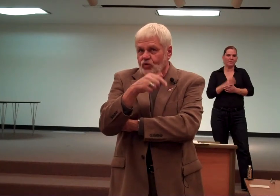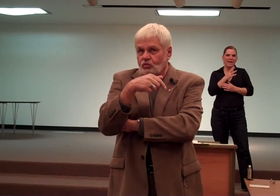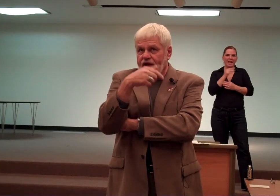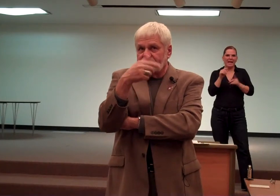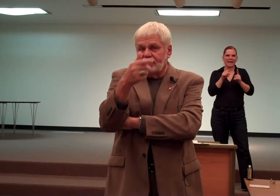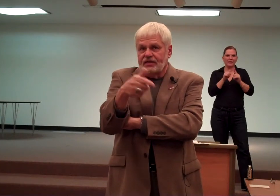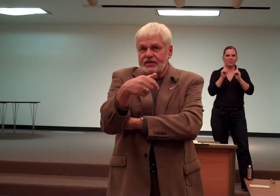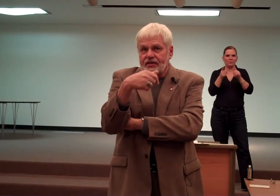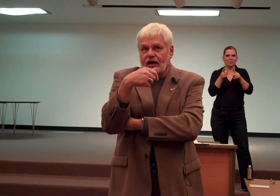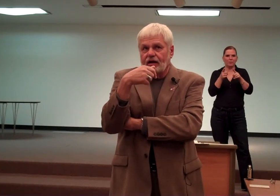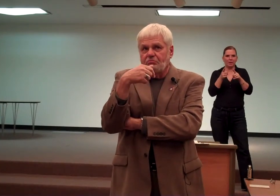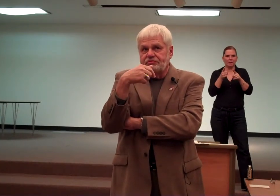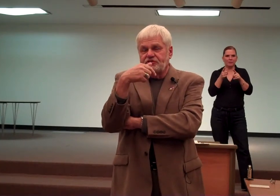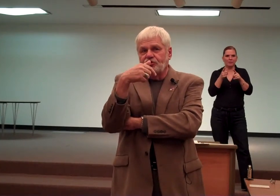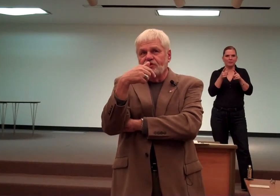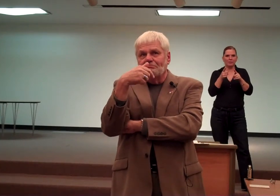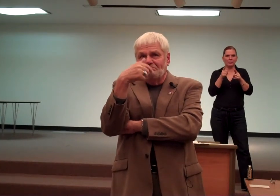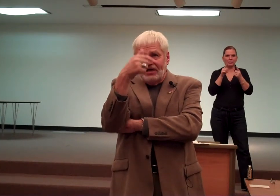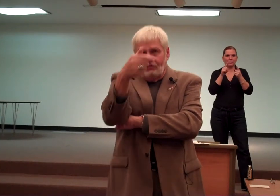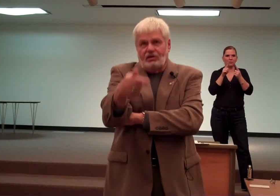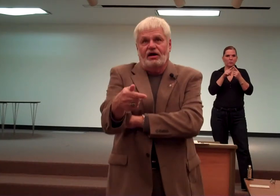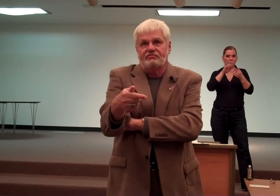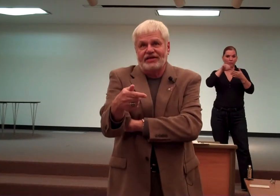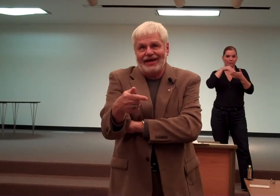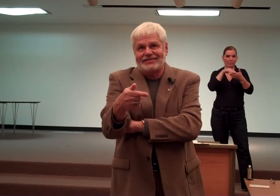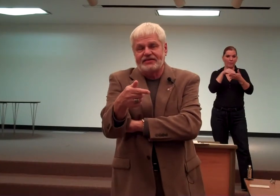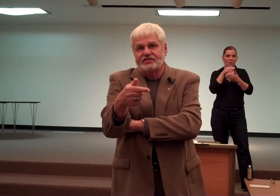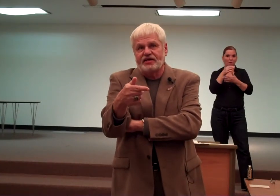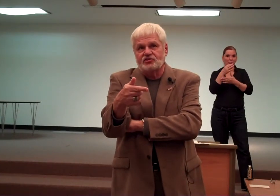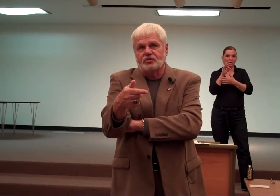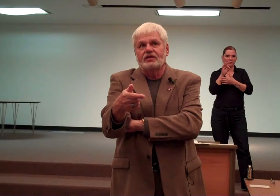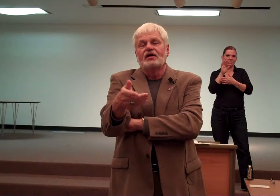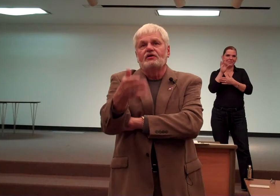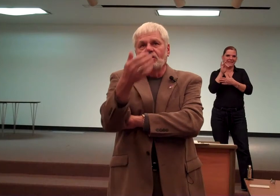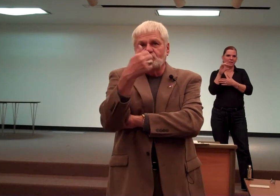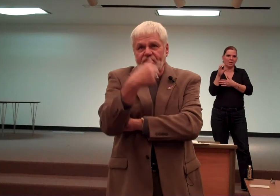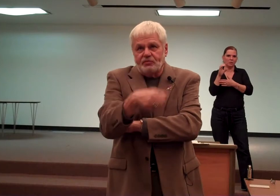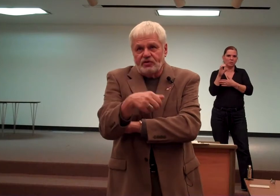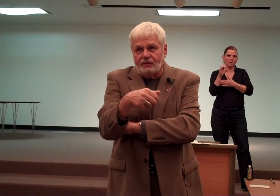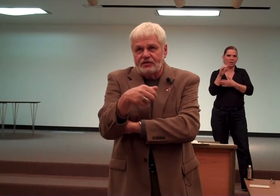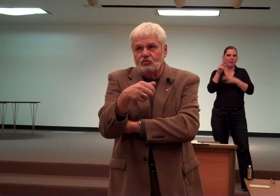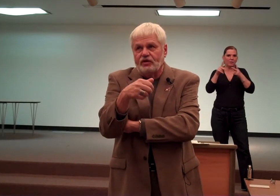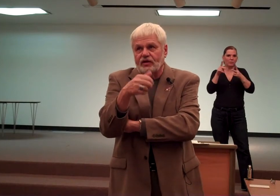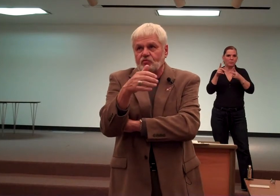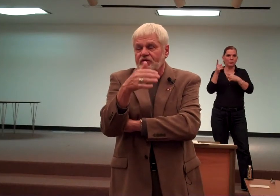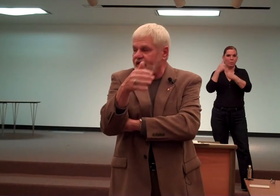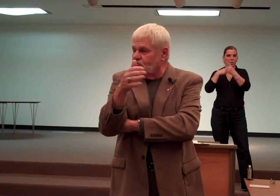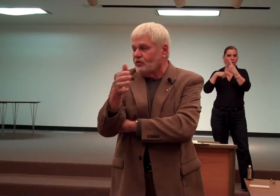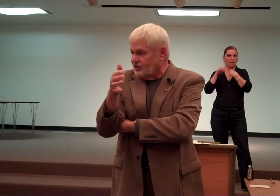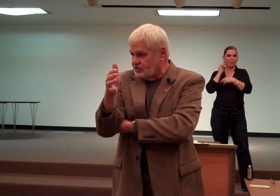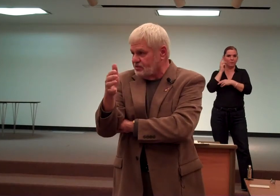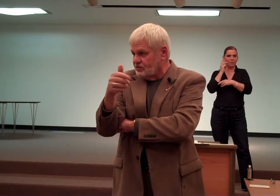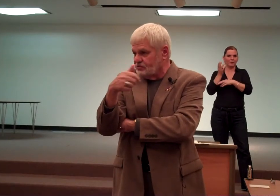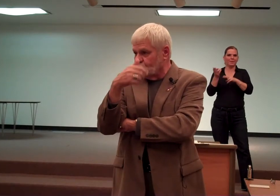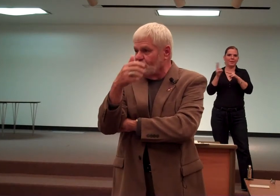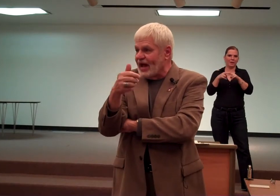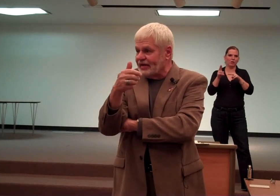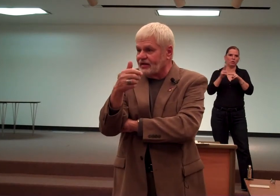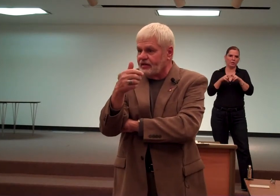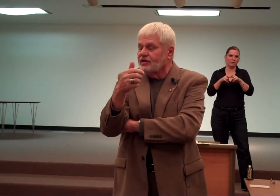And as we went to the middle of the 18th century, those people coming to Wheeling would